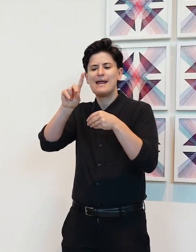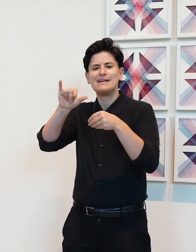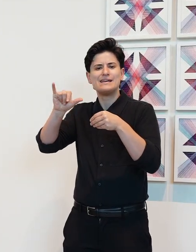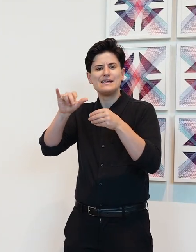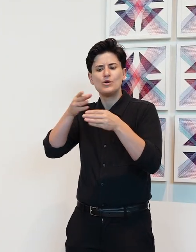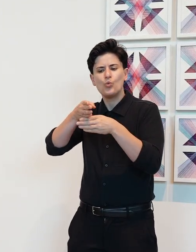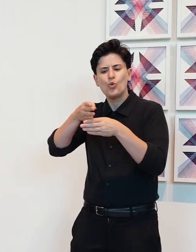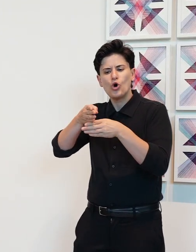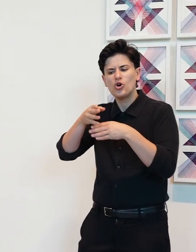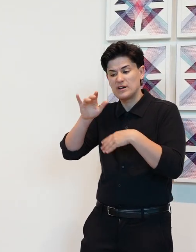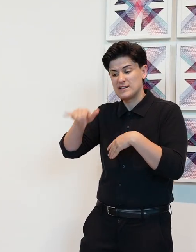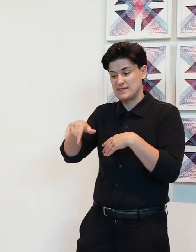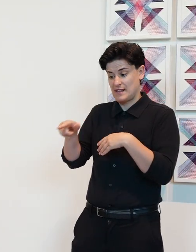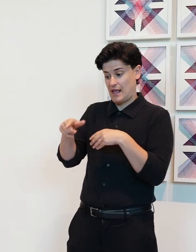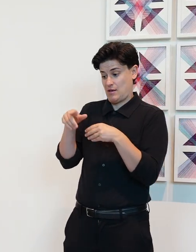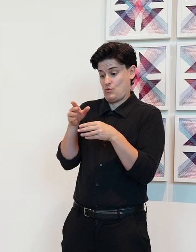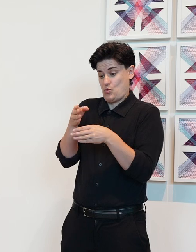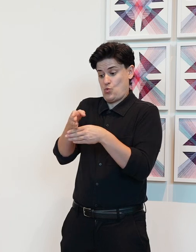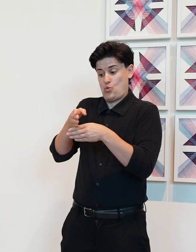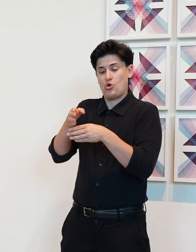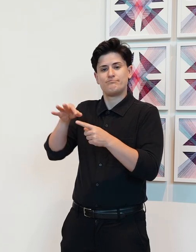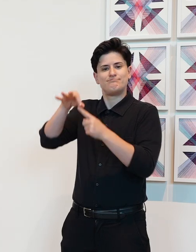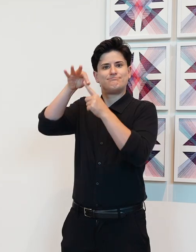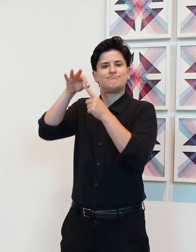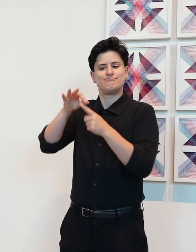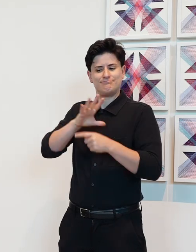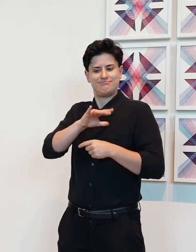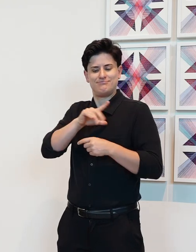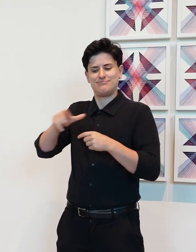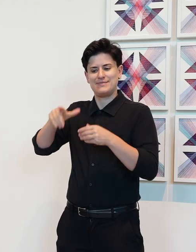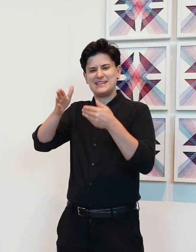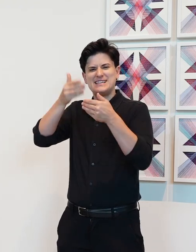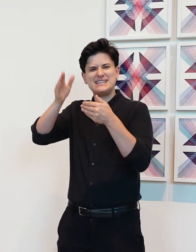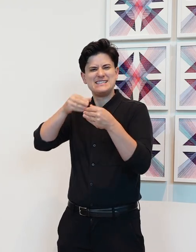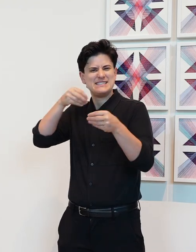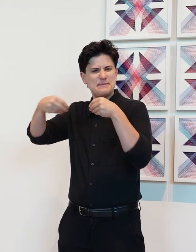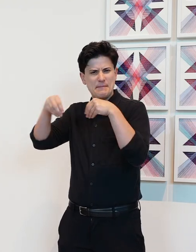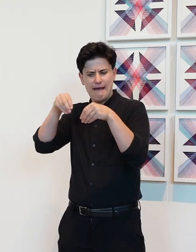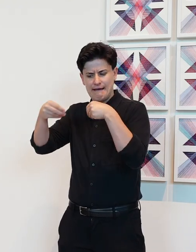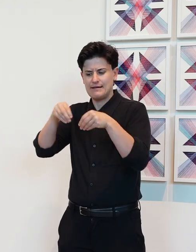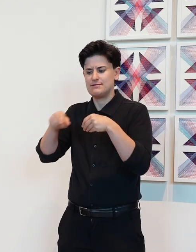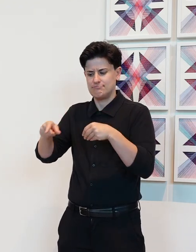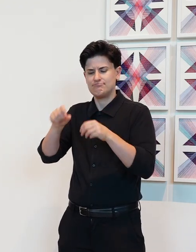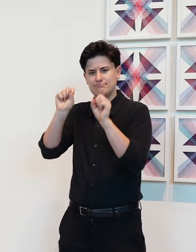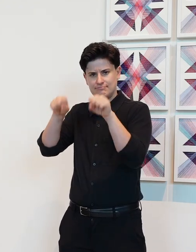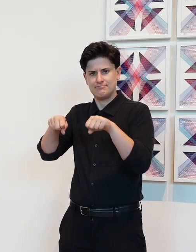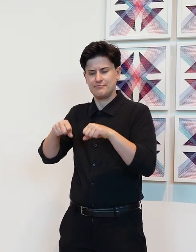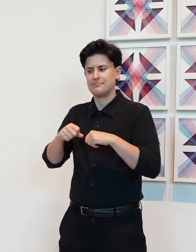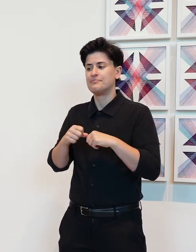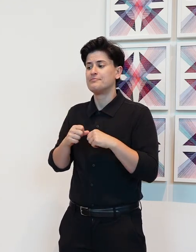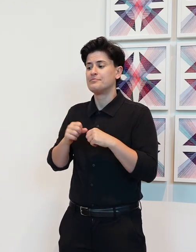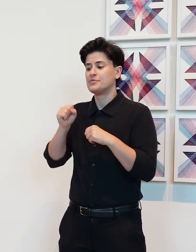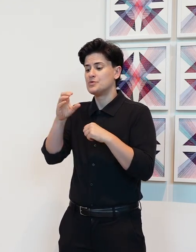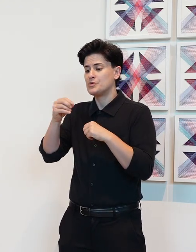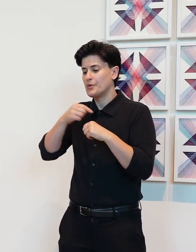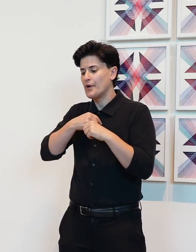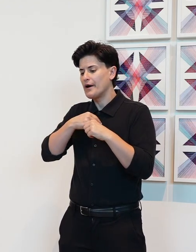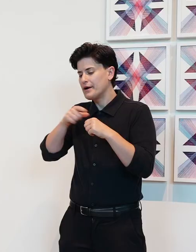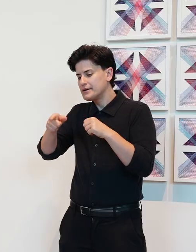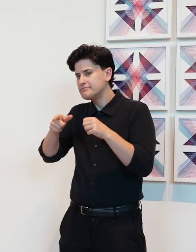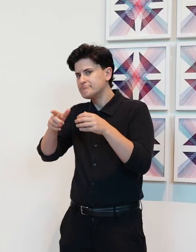that's easier to bend that they have. And so I got it down